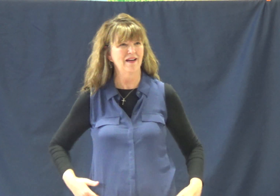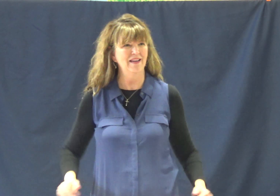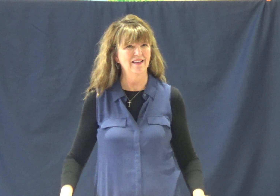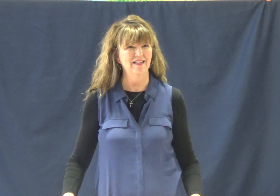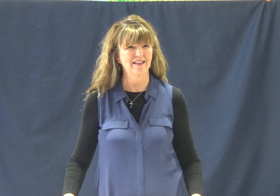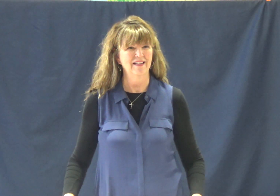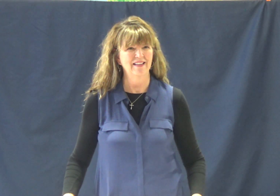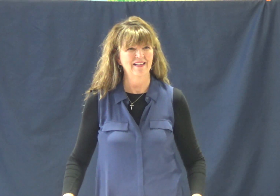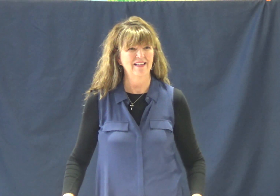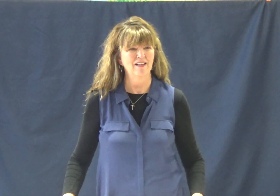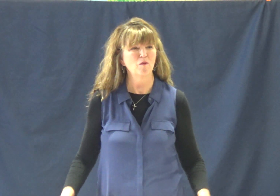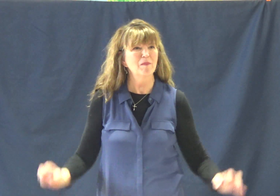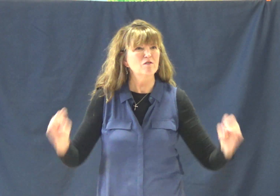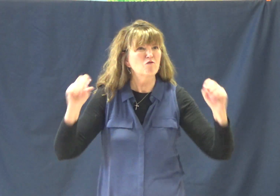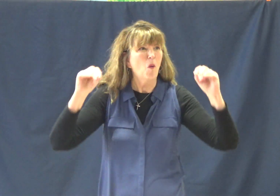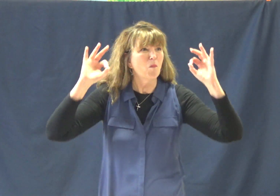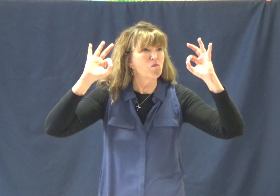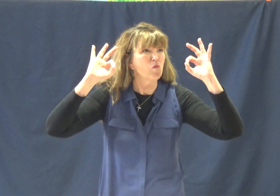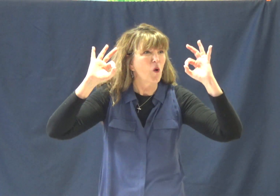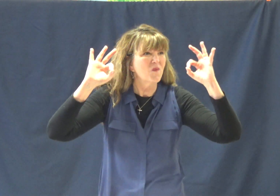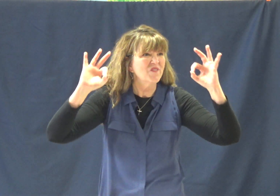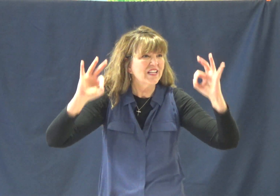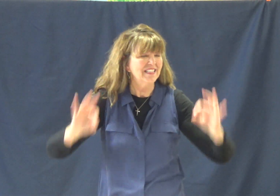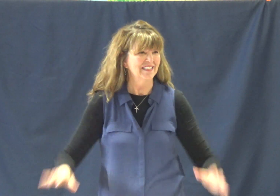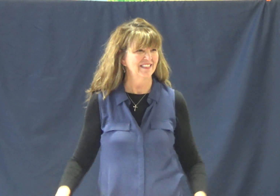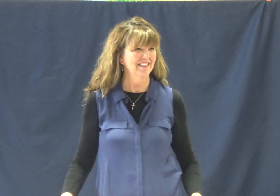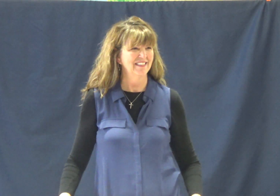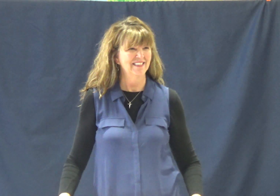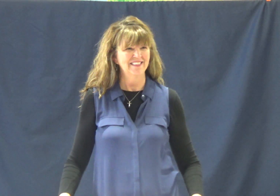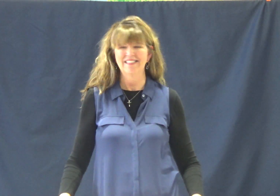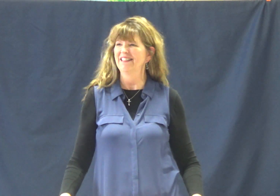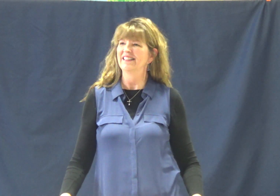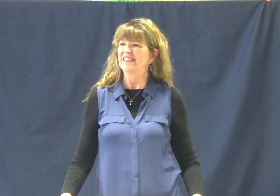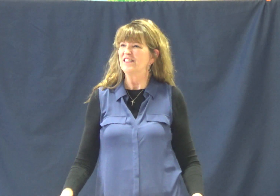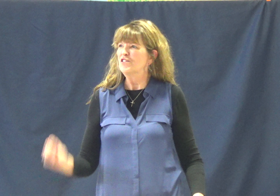Our post-resurrection bodies are going to be so perfect.